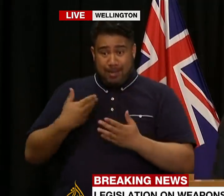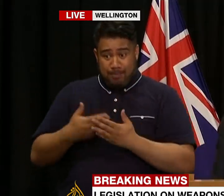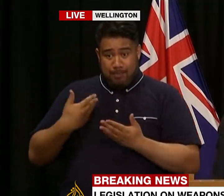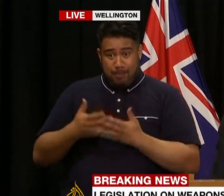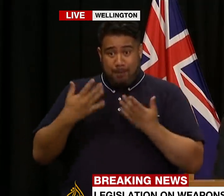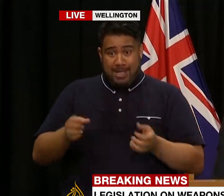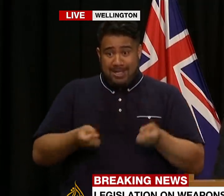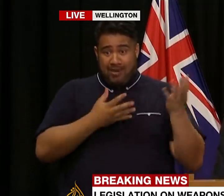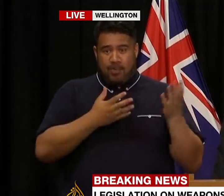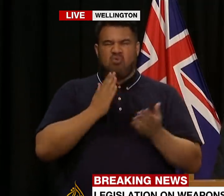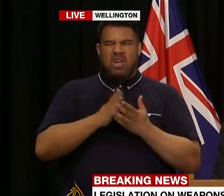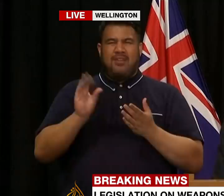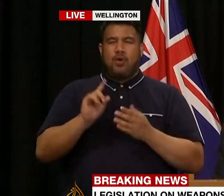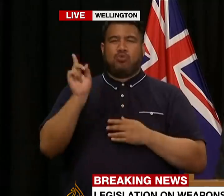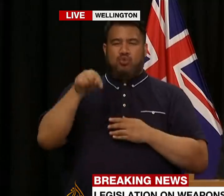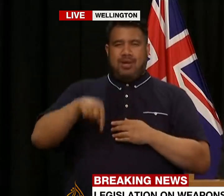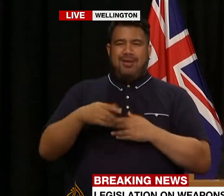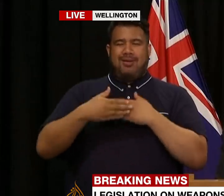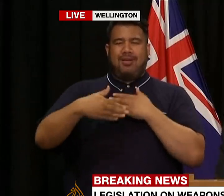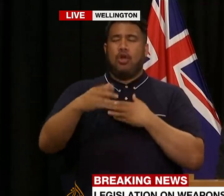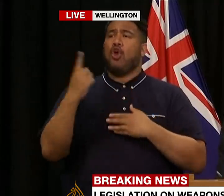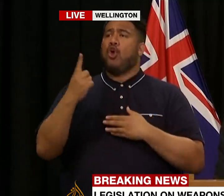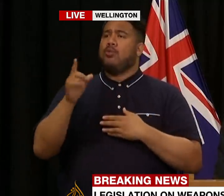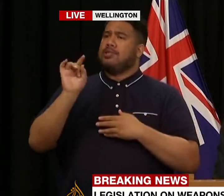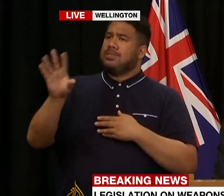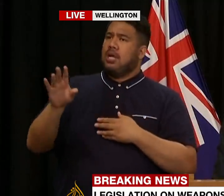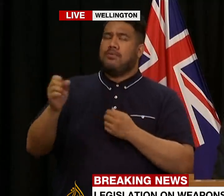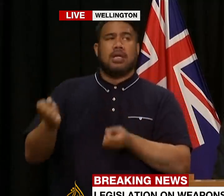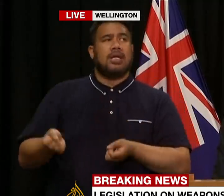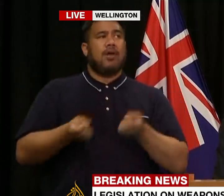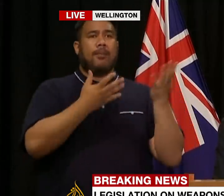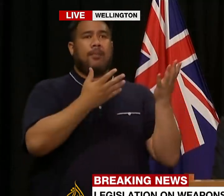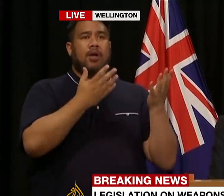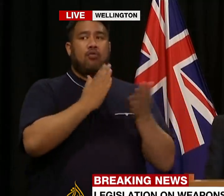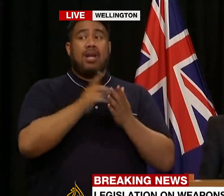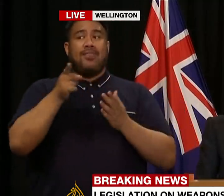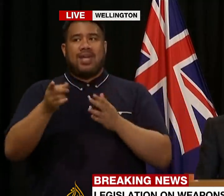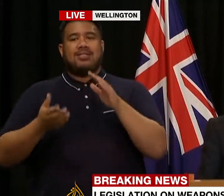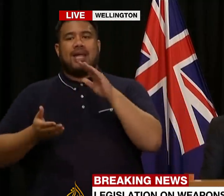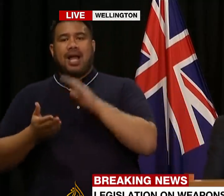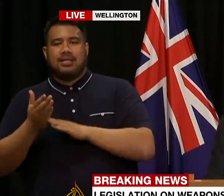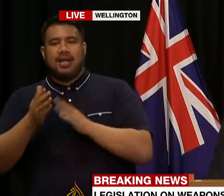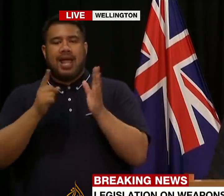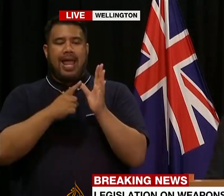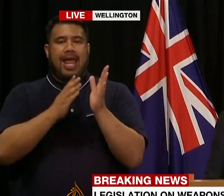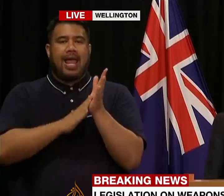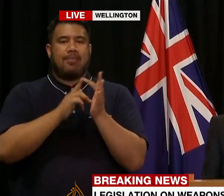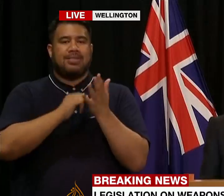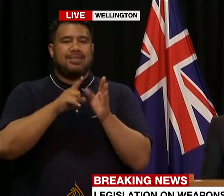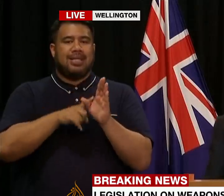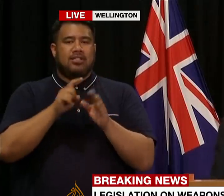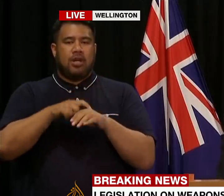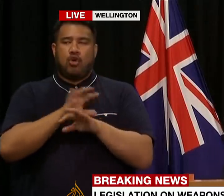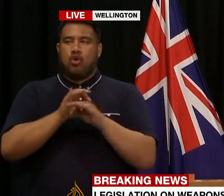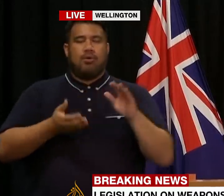It will be from essentially today. Those who have voluntarily surrendered their guns have done so under the amnesty, not the buyback. Well, Minister, a